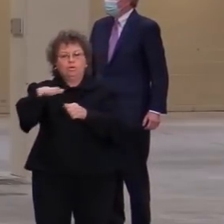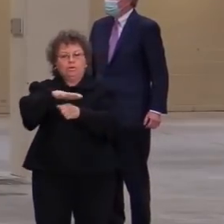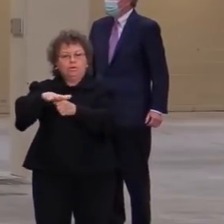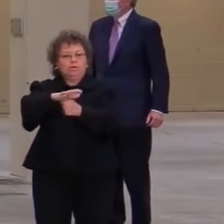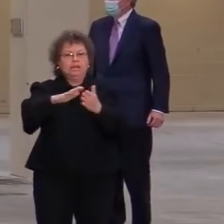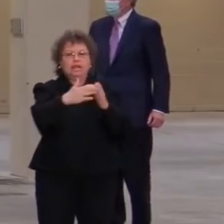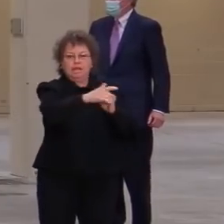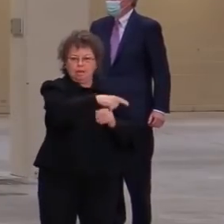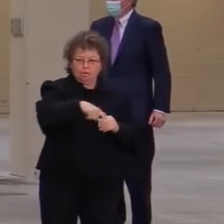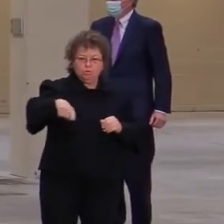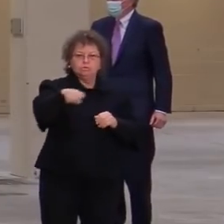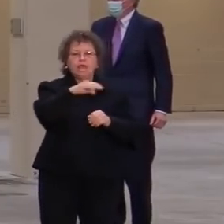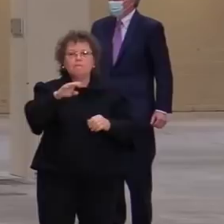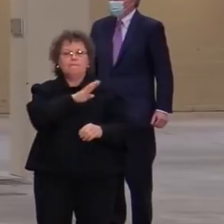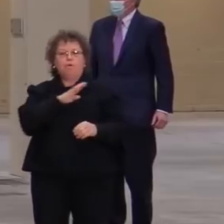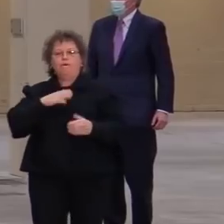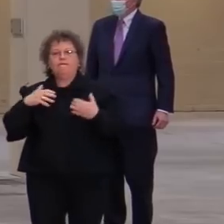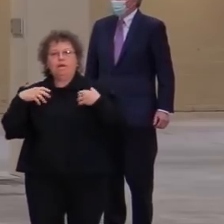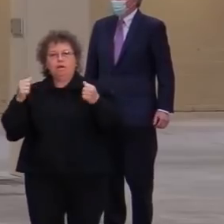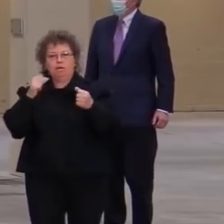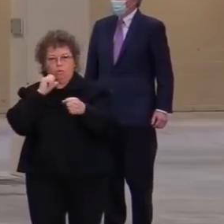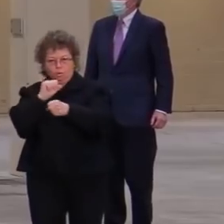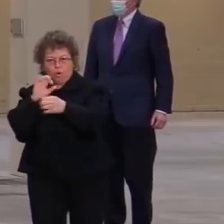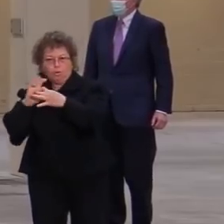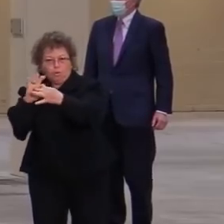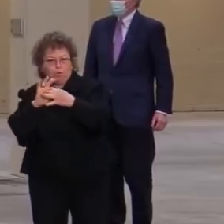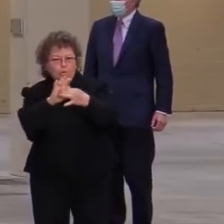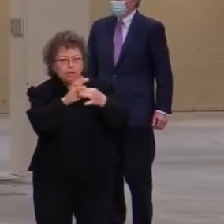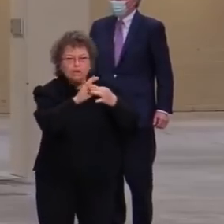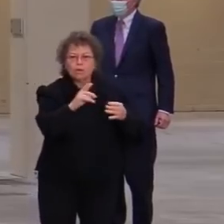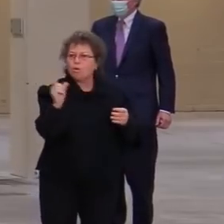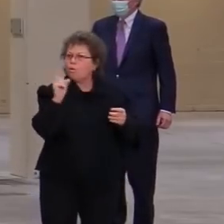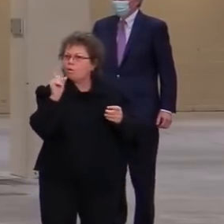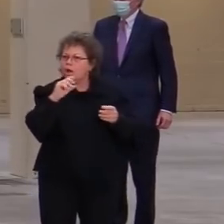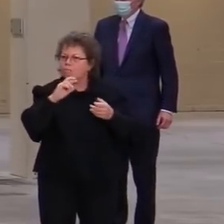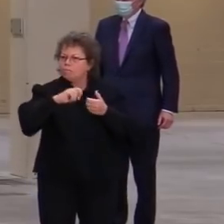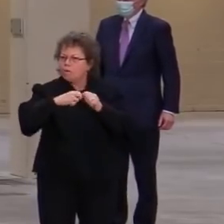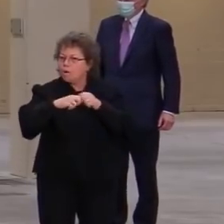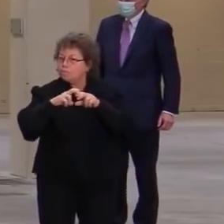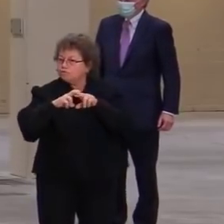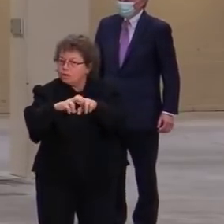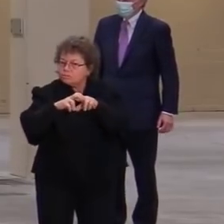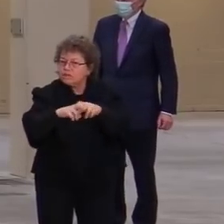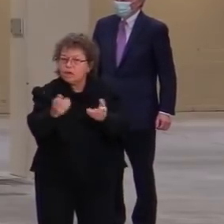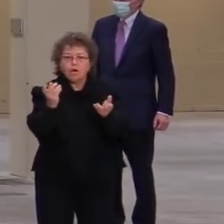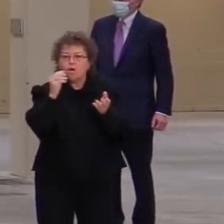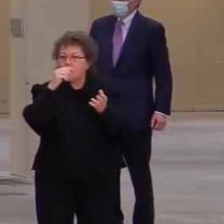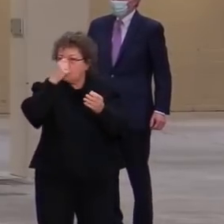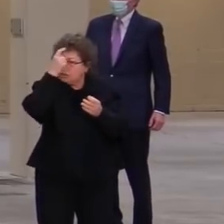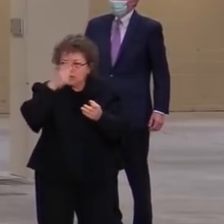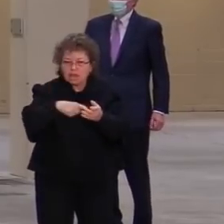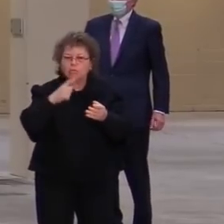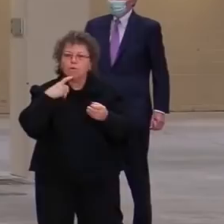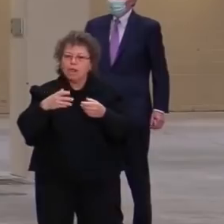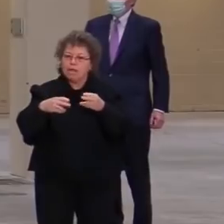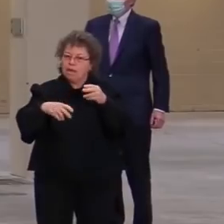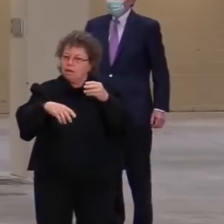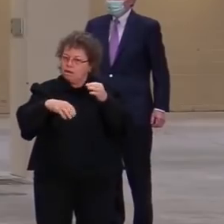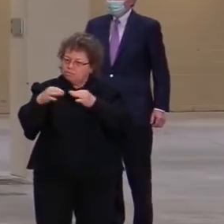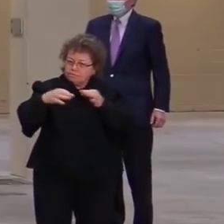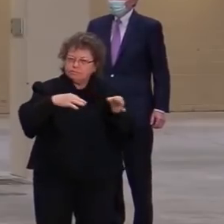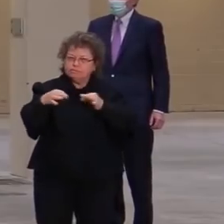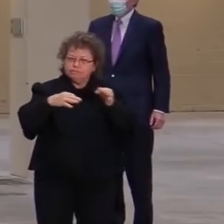to identify barriers and to create community-based solutions to build residents' trust and confidence in vaccine